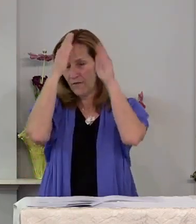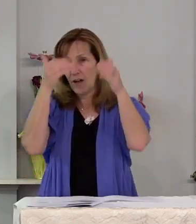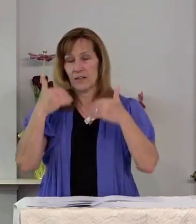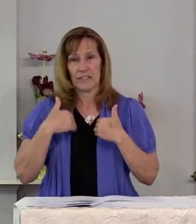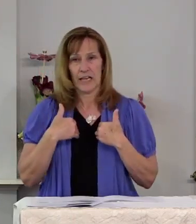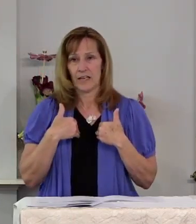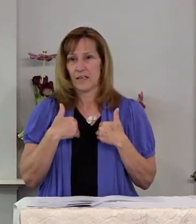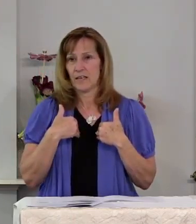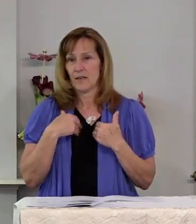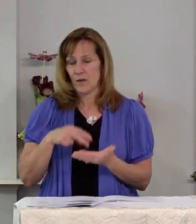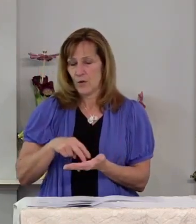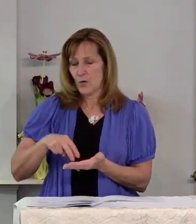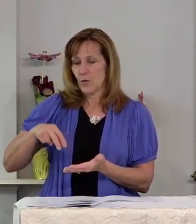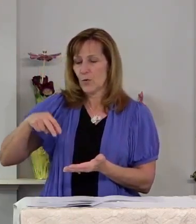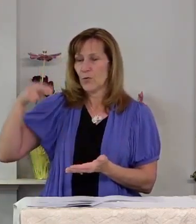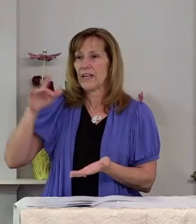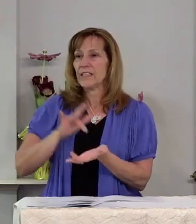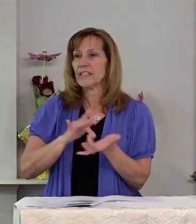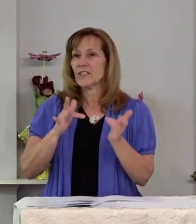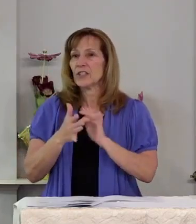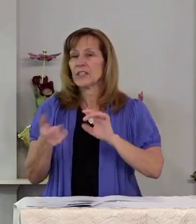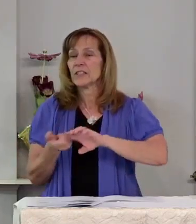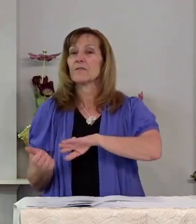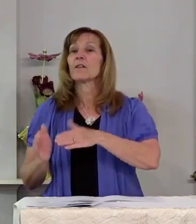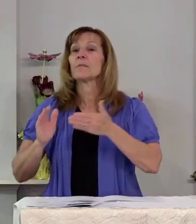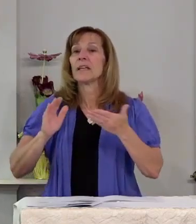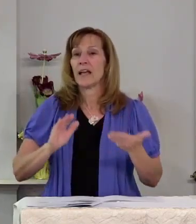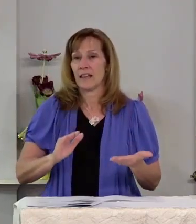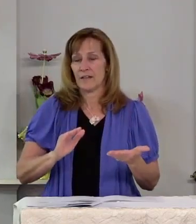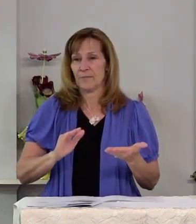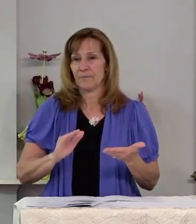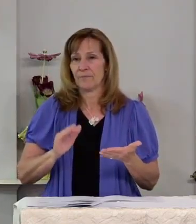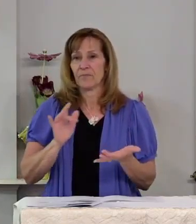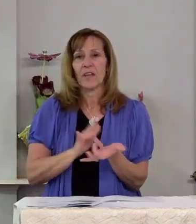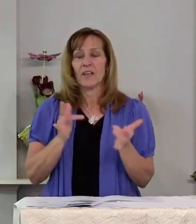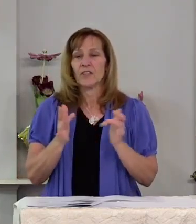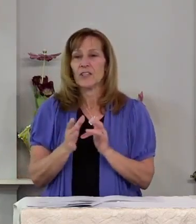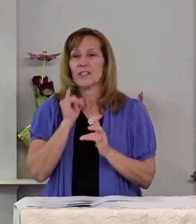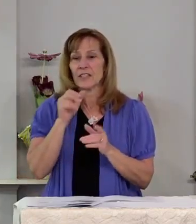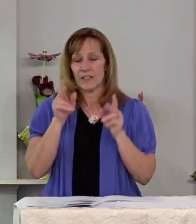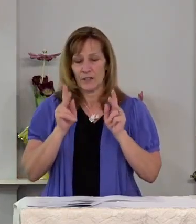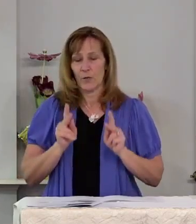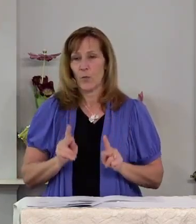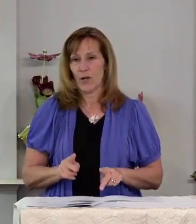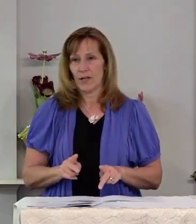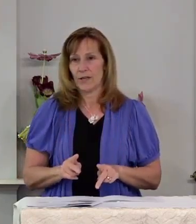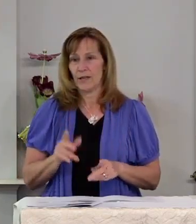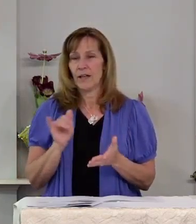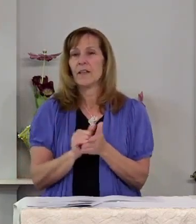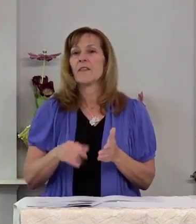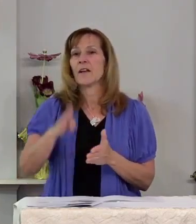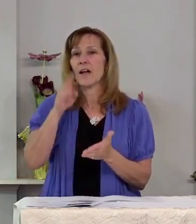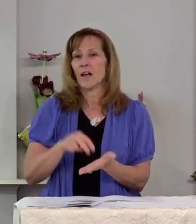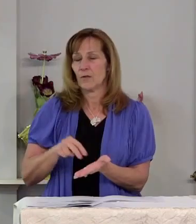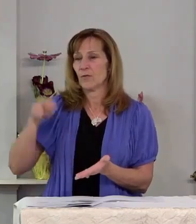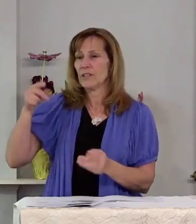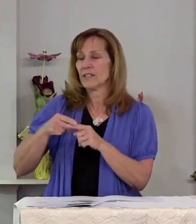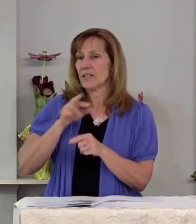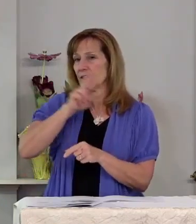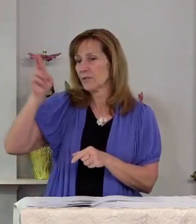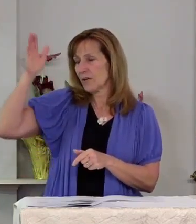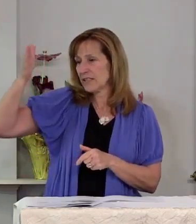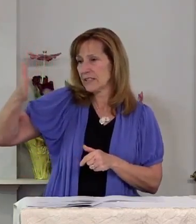had, raised Jesus up from death. Jesus is the one that God raised to his